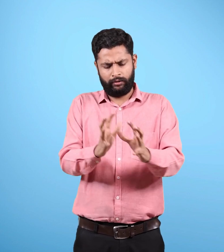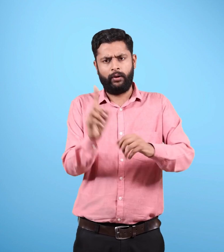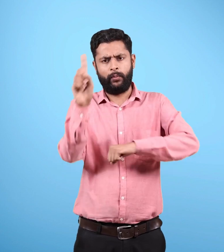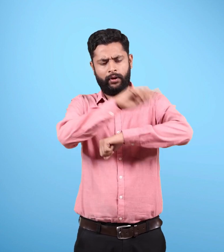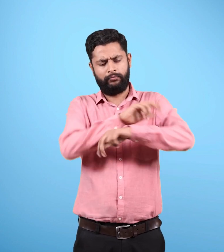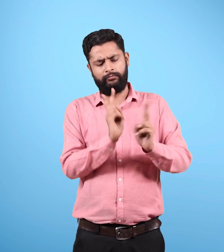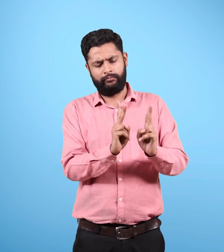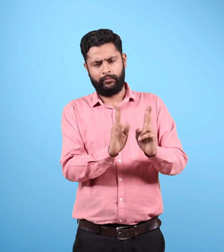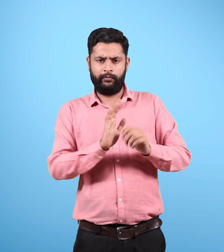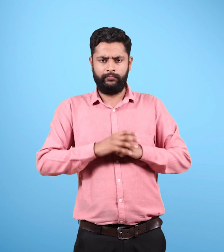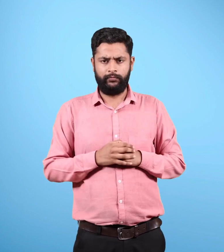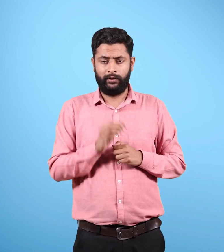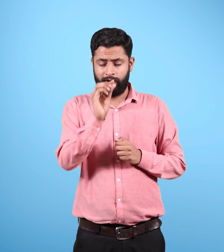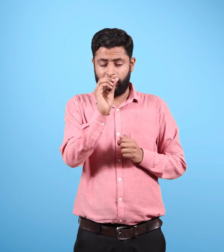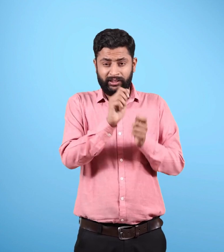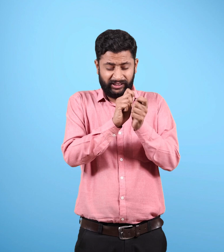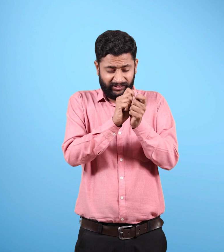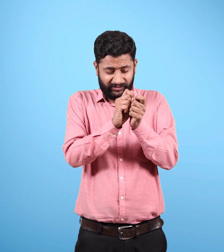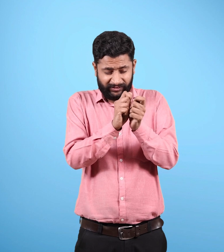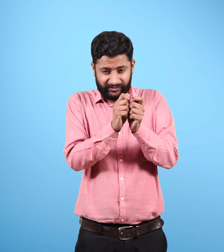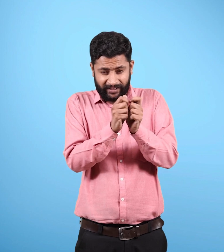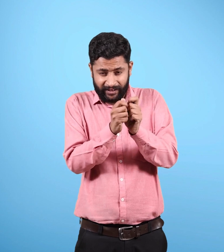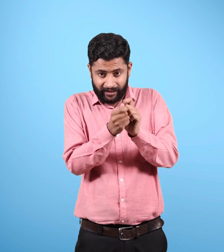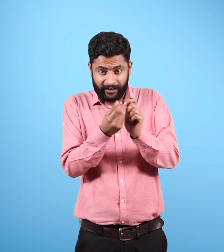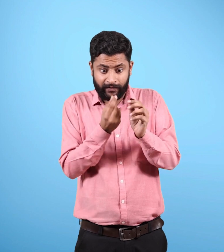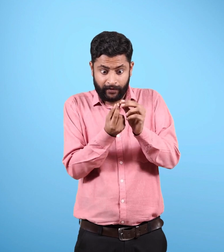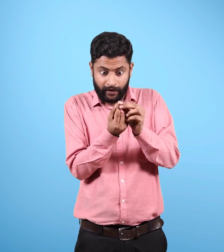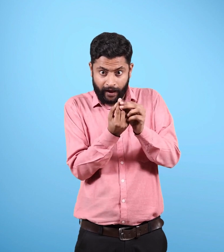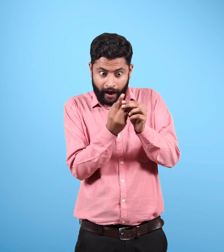The next day, see if the seeds have sprouted.